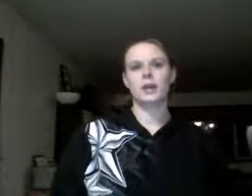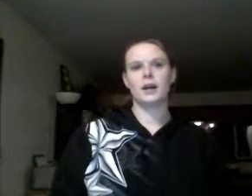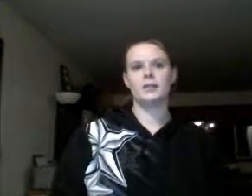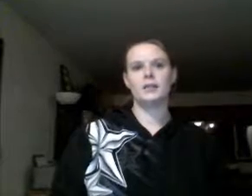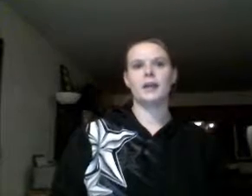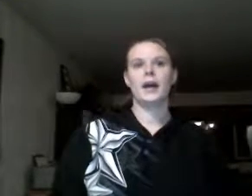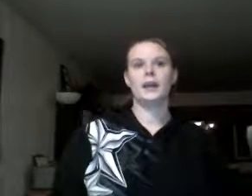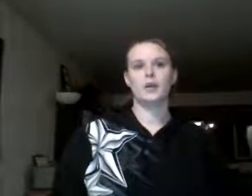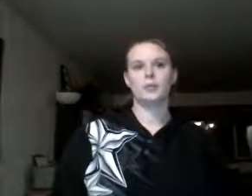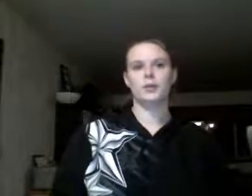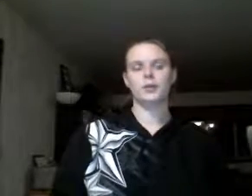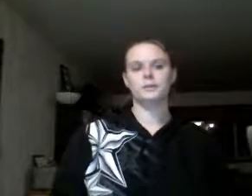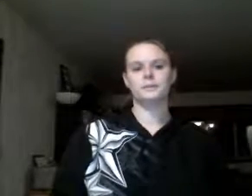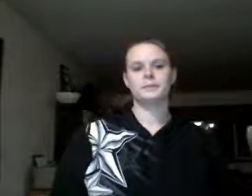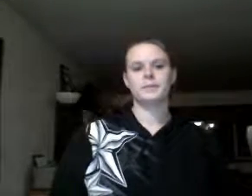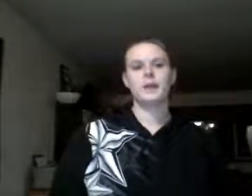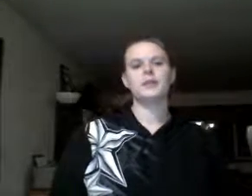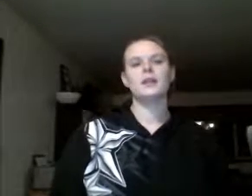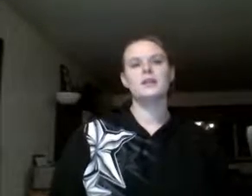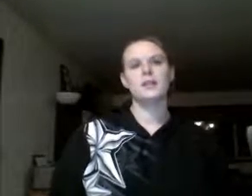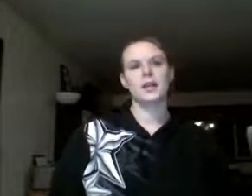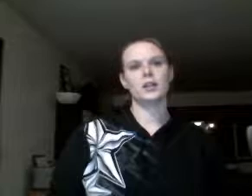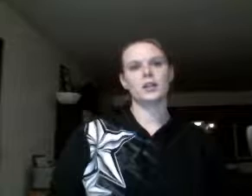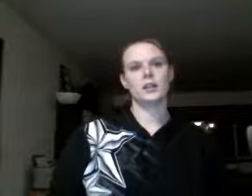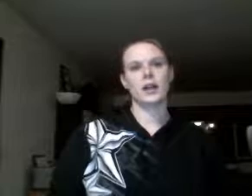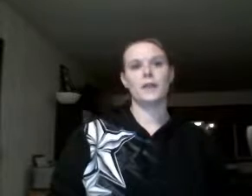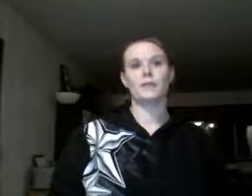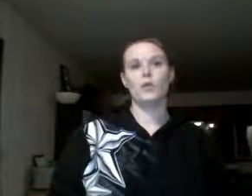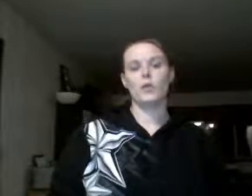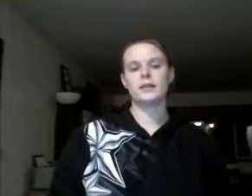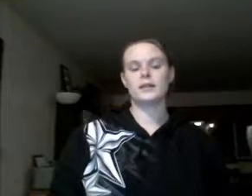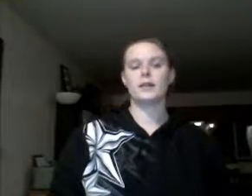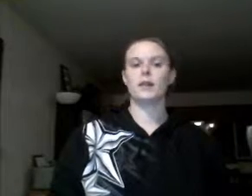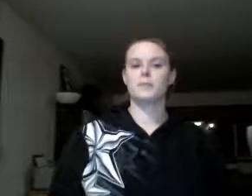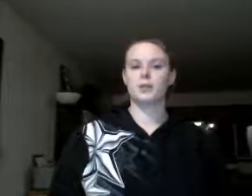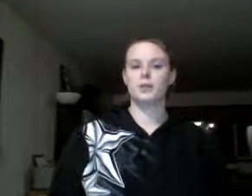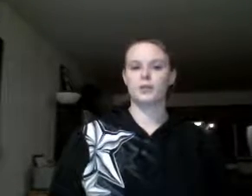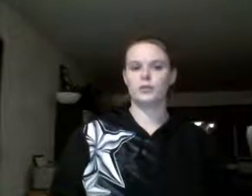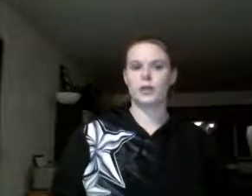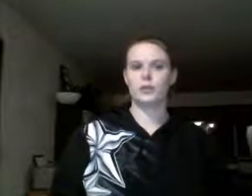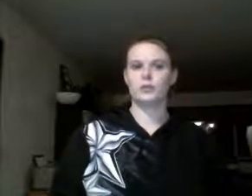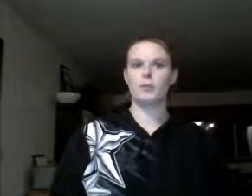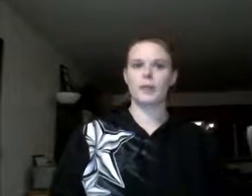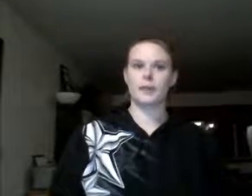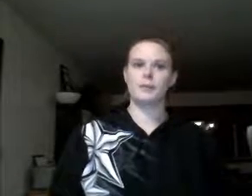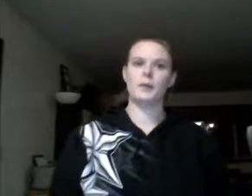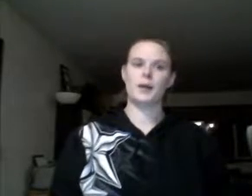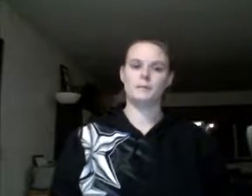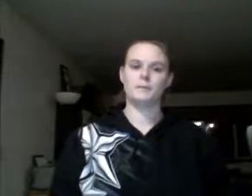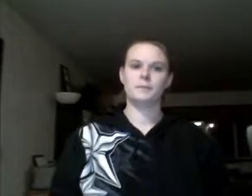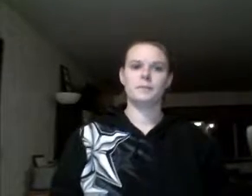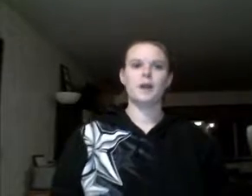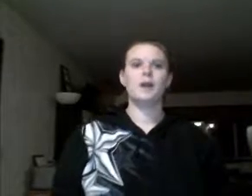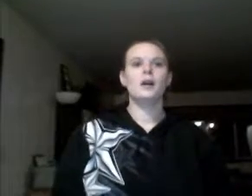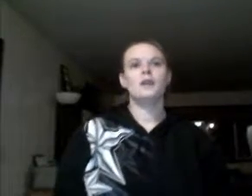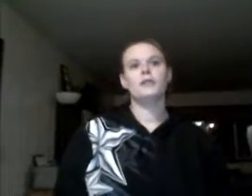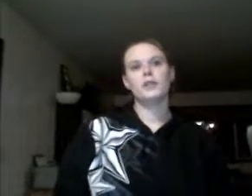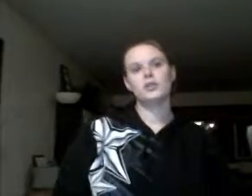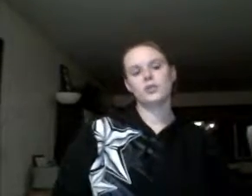organized, and a notebook. Let us now take a look at the four ways that have helped me reduce stress while planning my wedding. The first stress